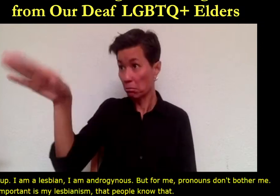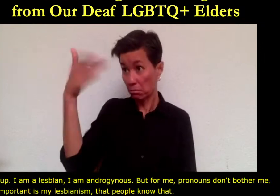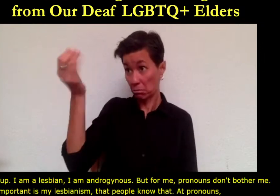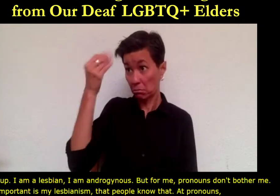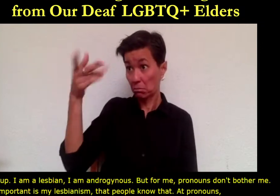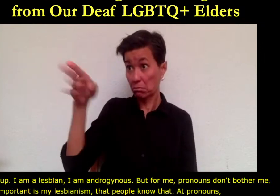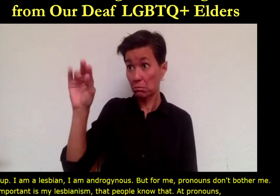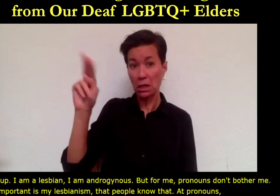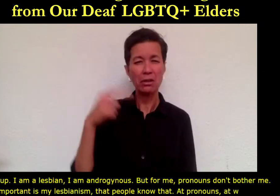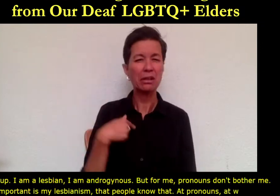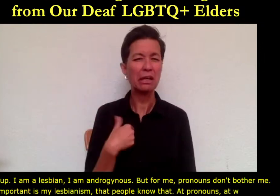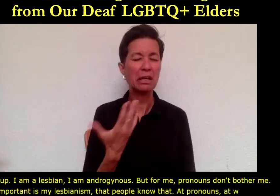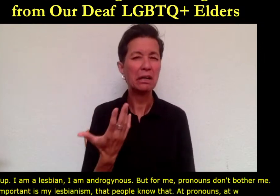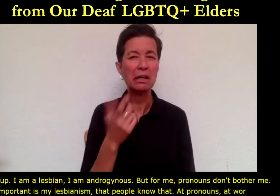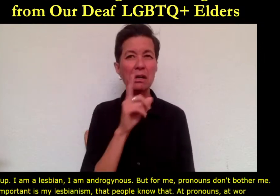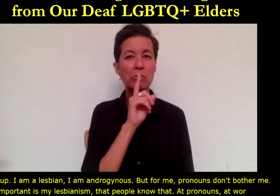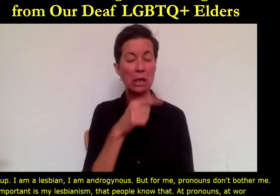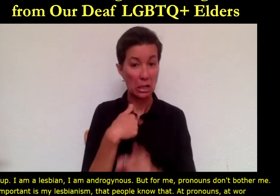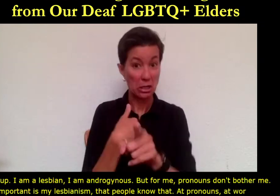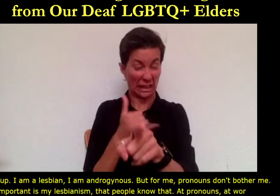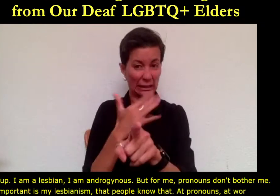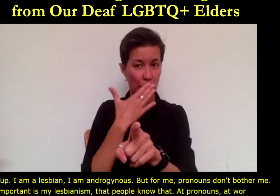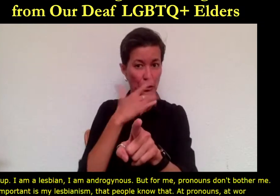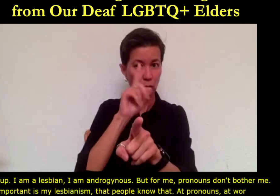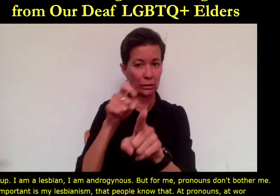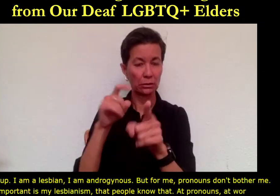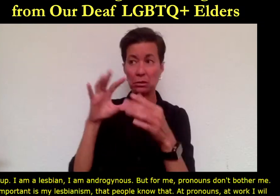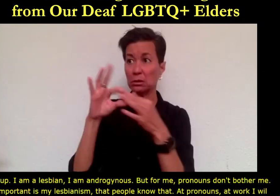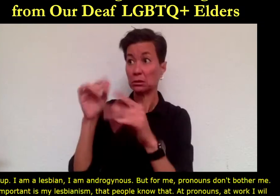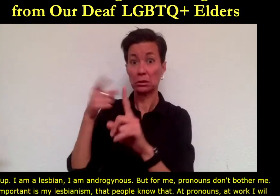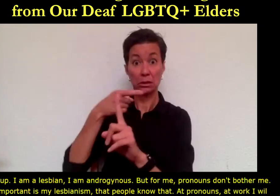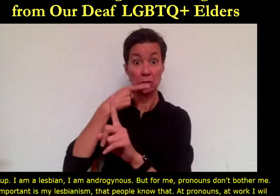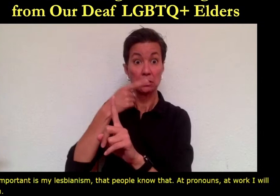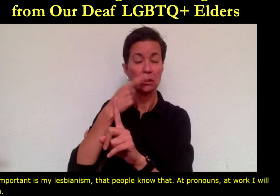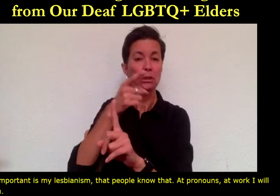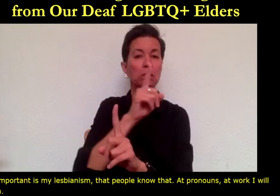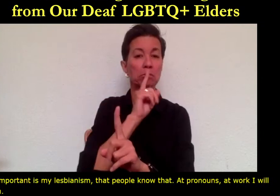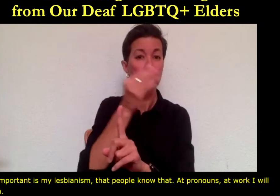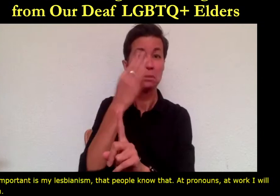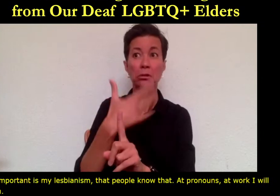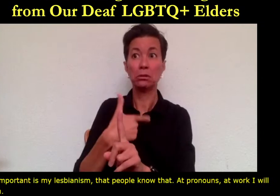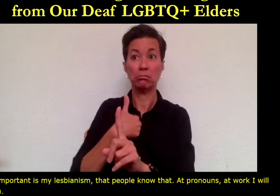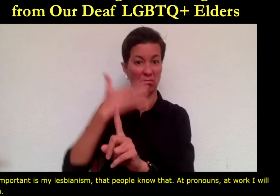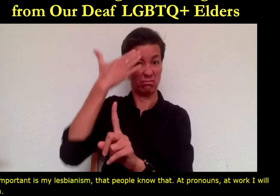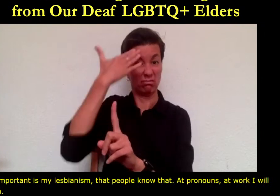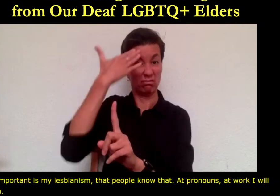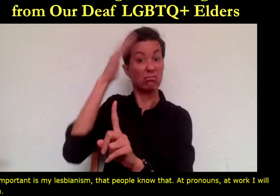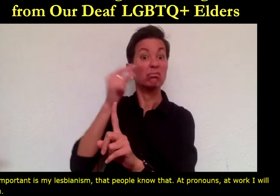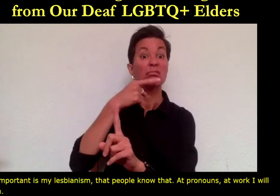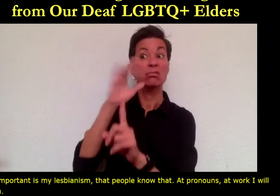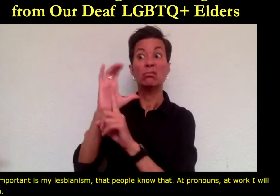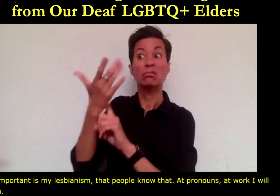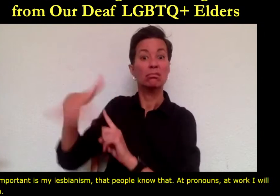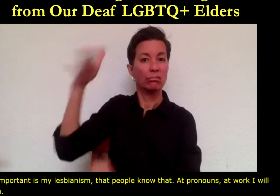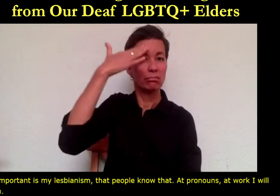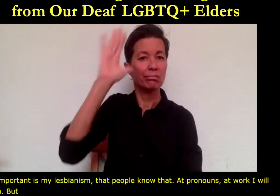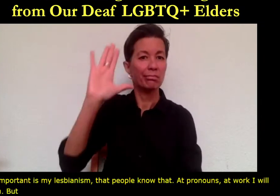generally, in the deaf community, I don't really, that's a great question. I don't really emphasize that. For hearing people